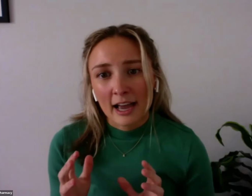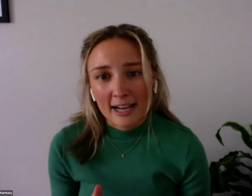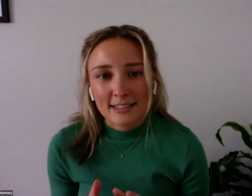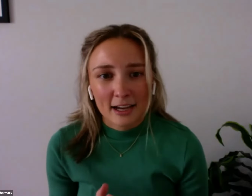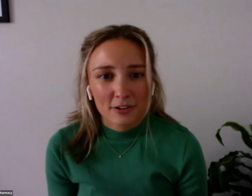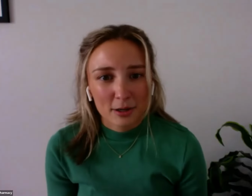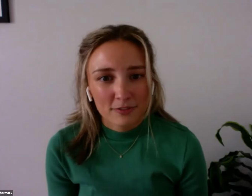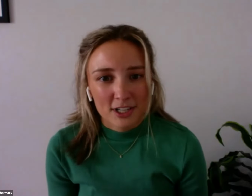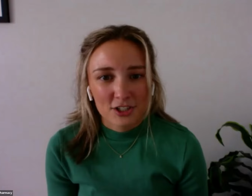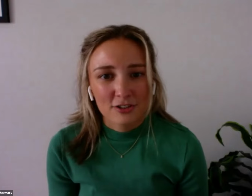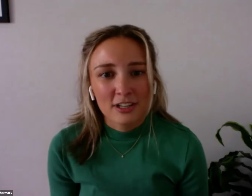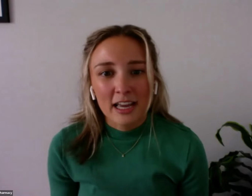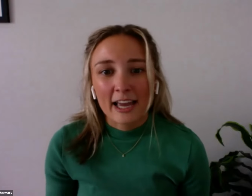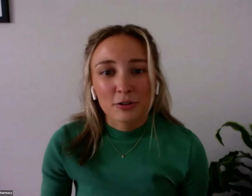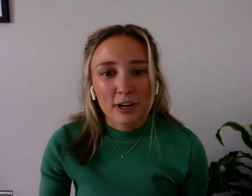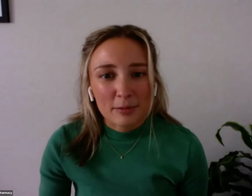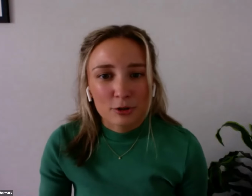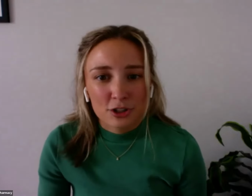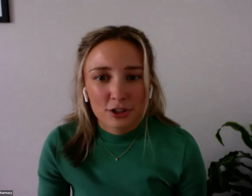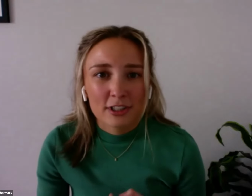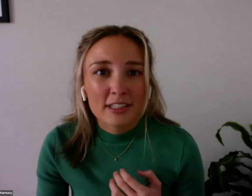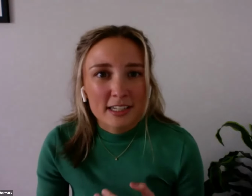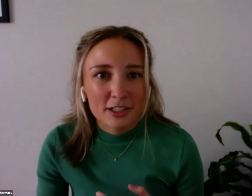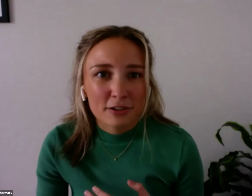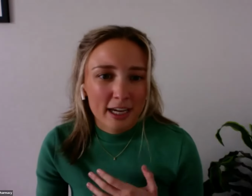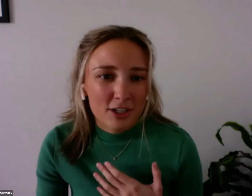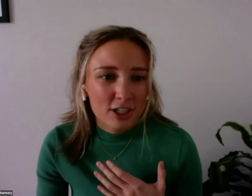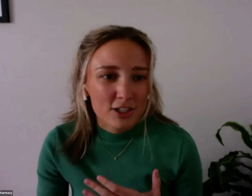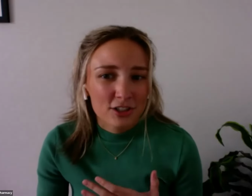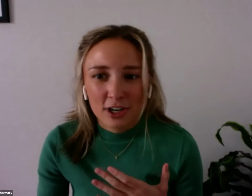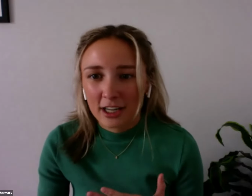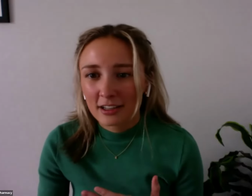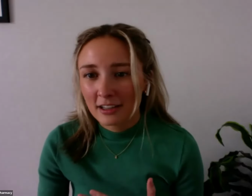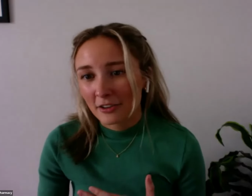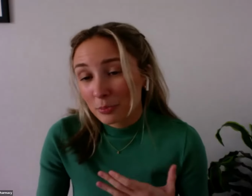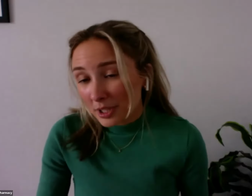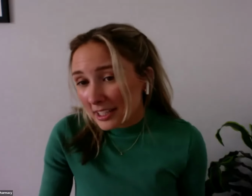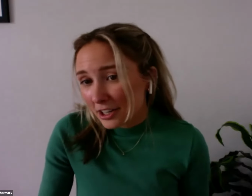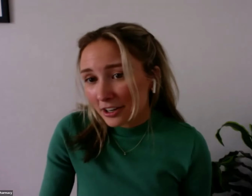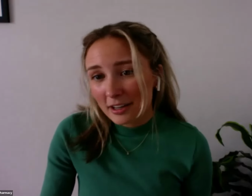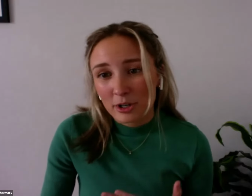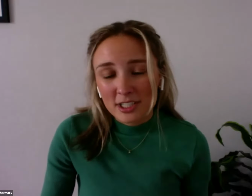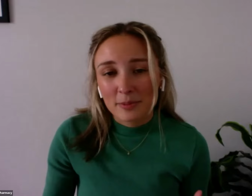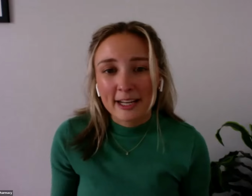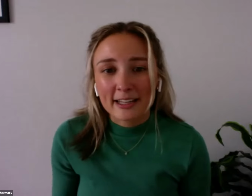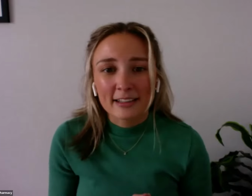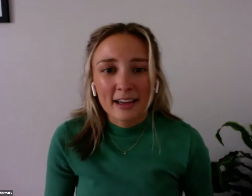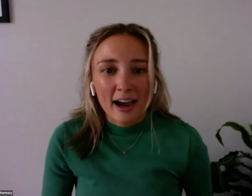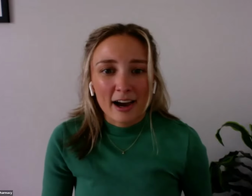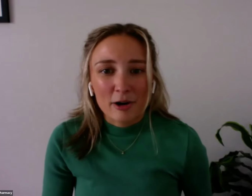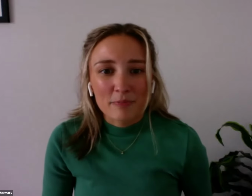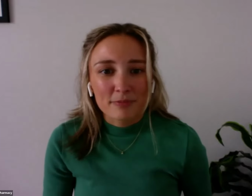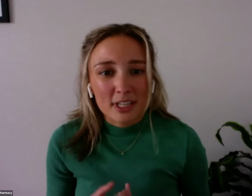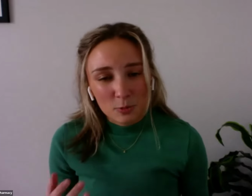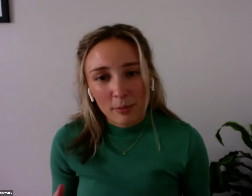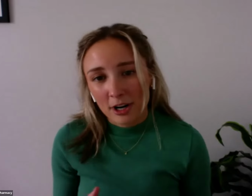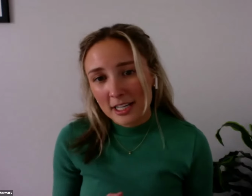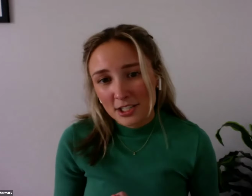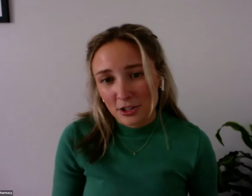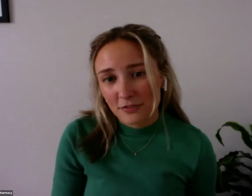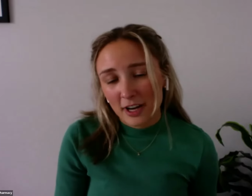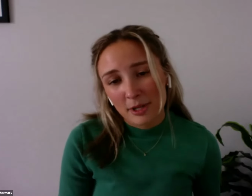webinar as a healthcare professional and you are able to earn continuing education credit for being here and participating,